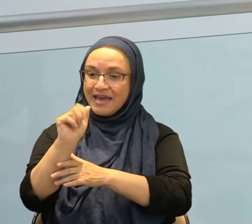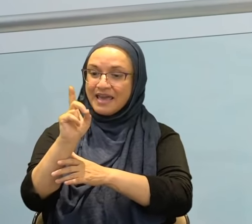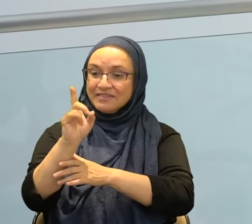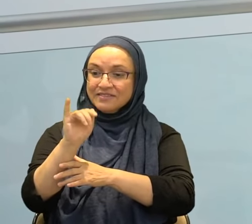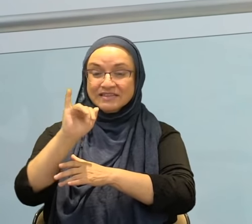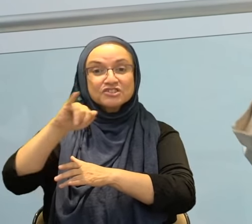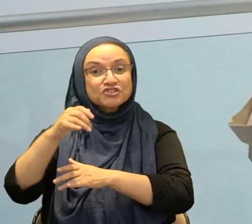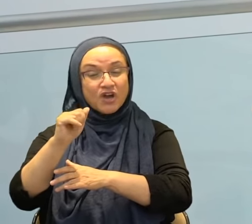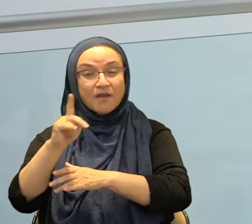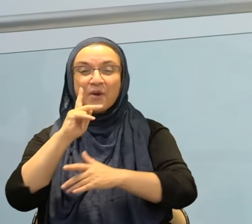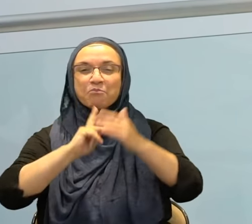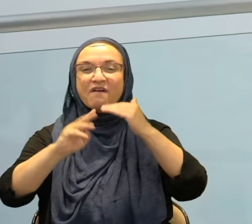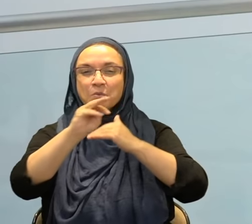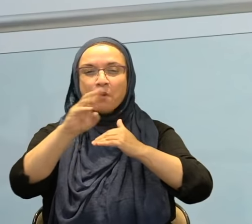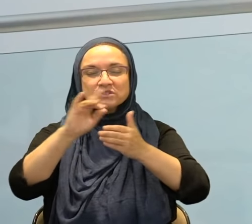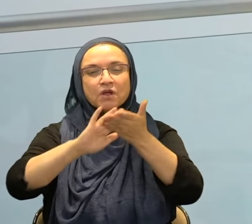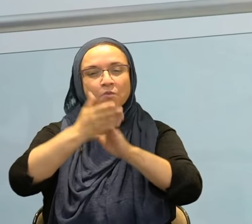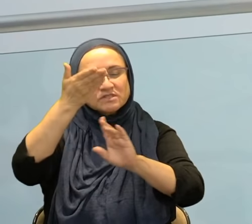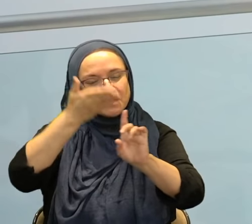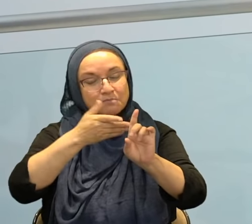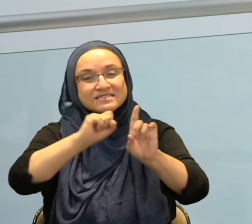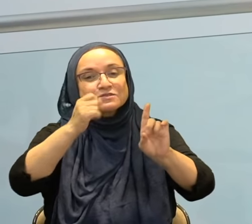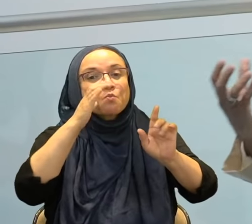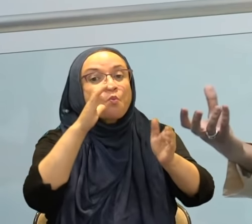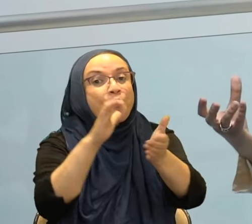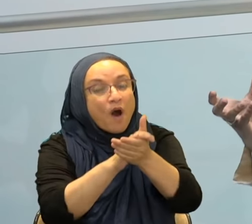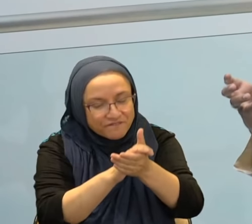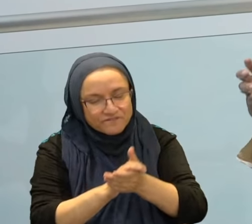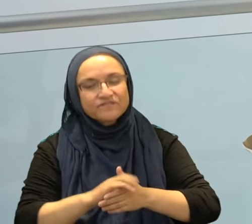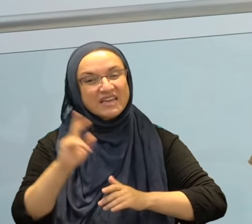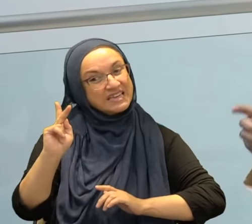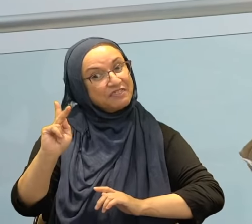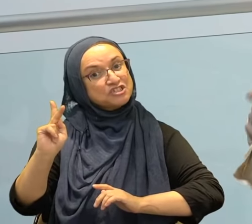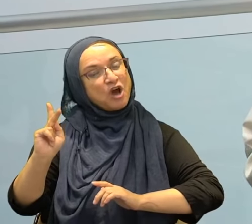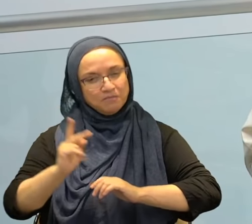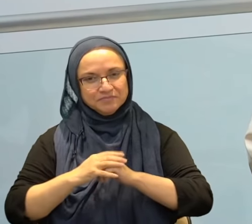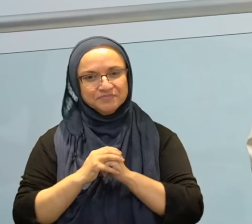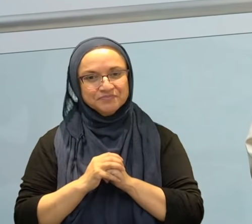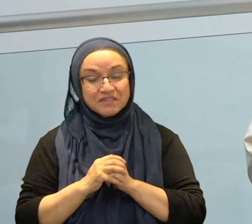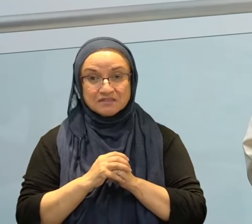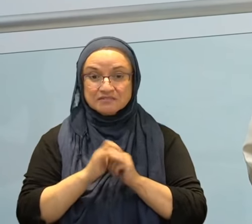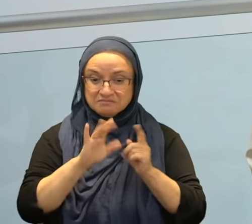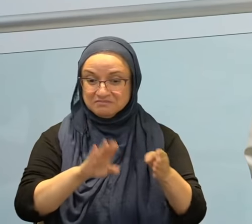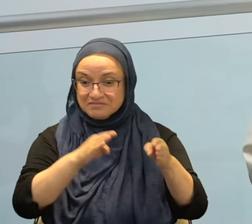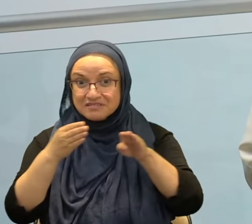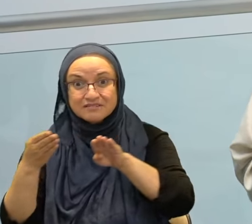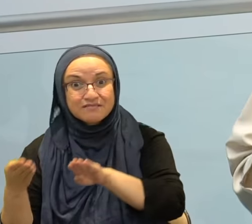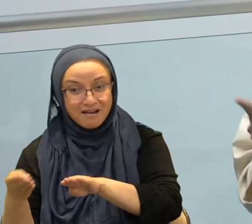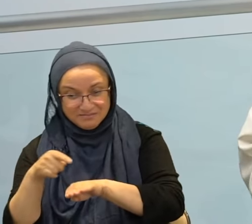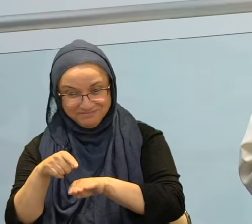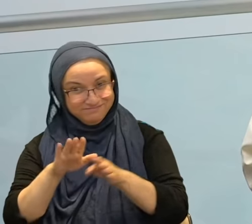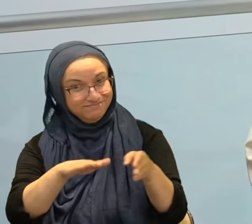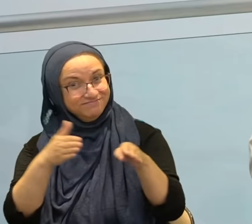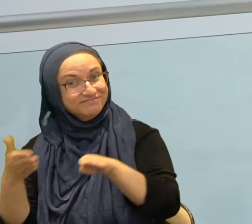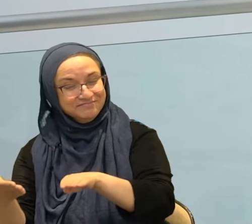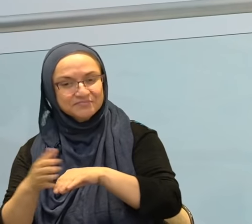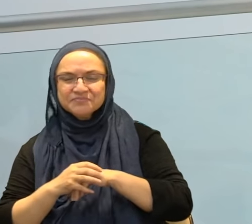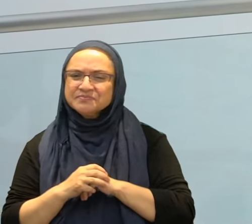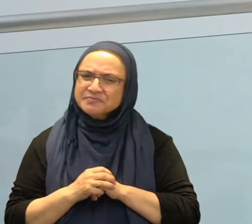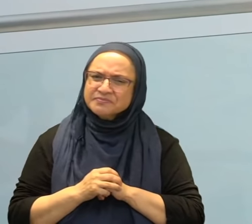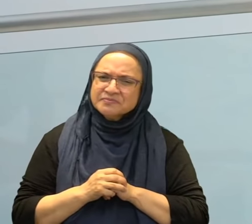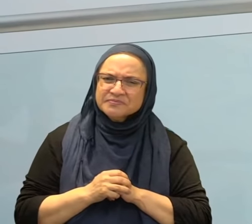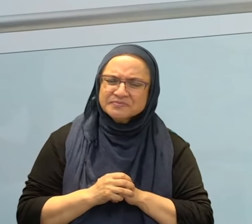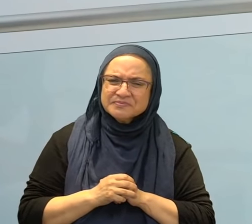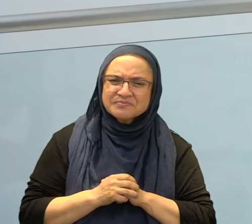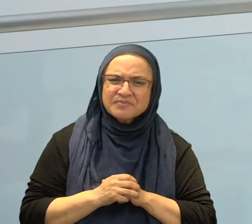precedes that makes it that much worse. And so sometimes and that's why every trial is unique. It's the circumstances